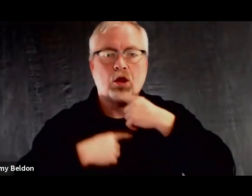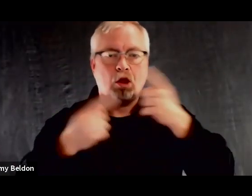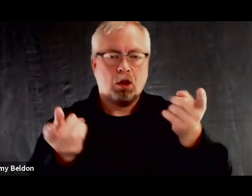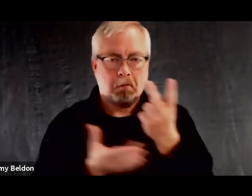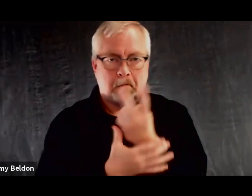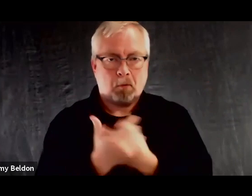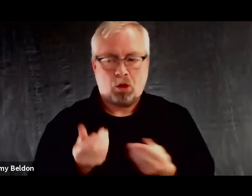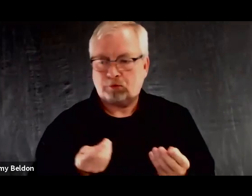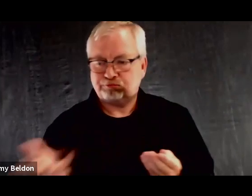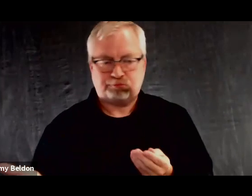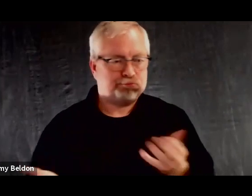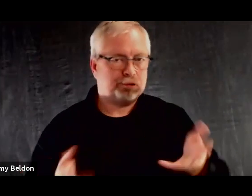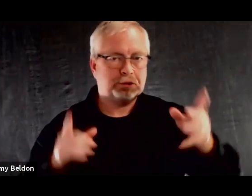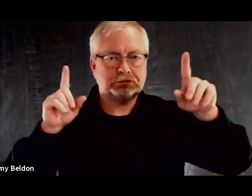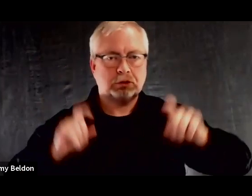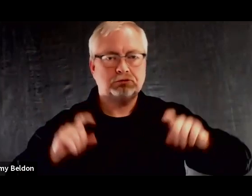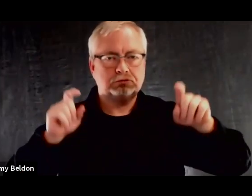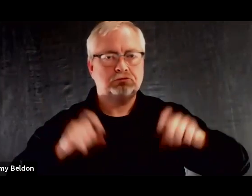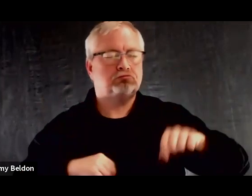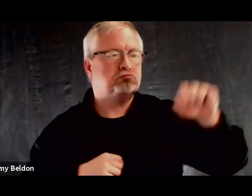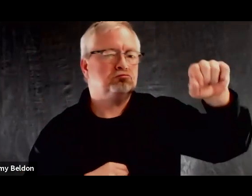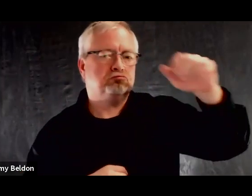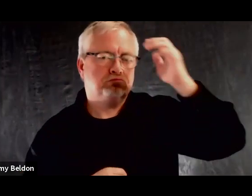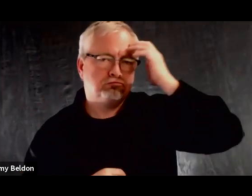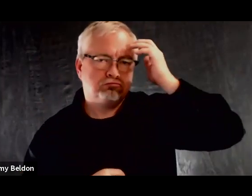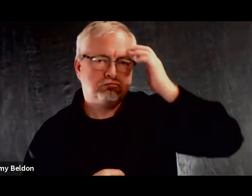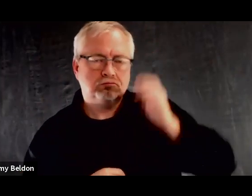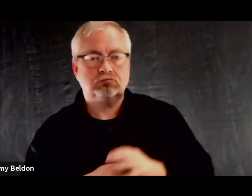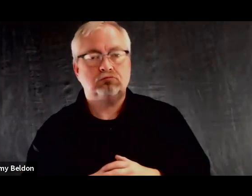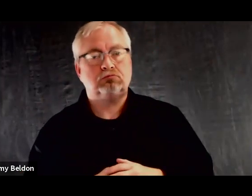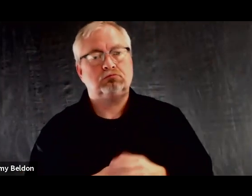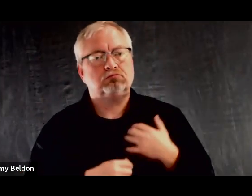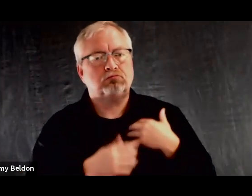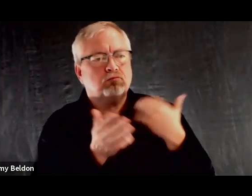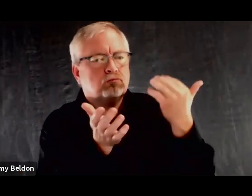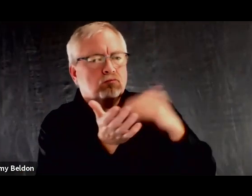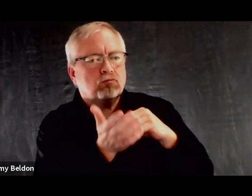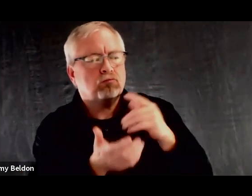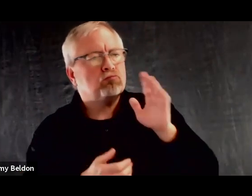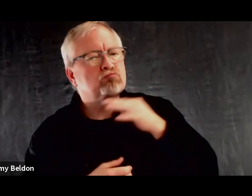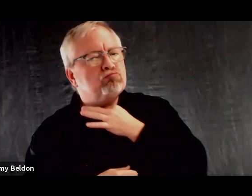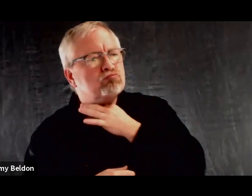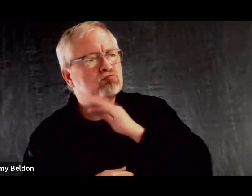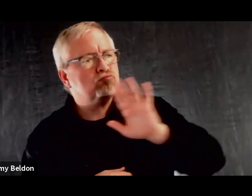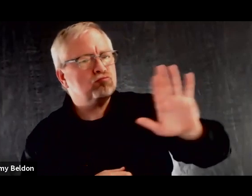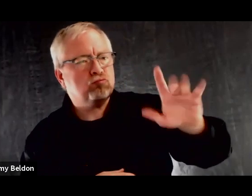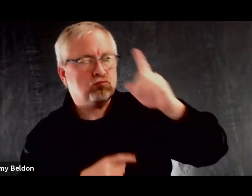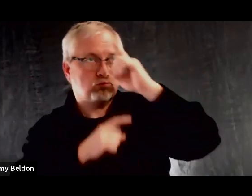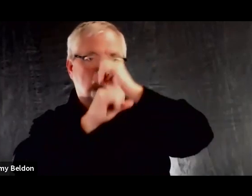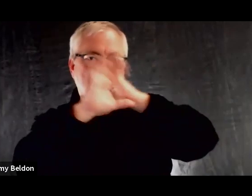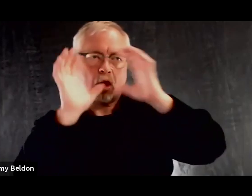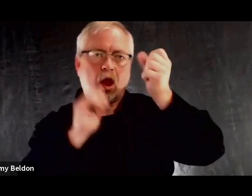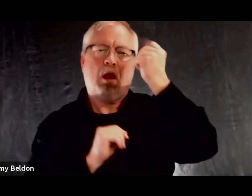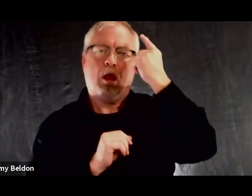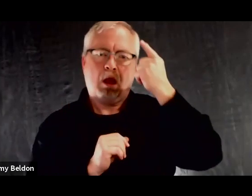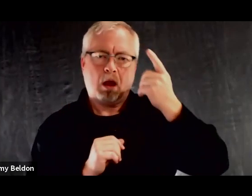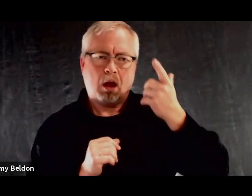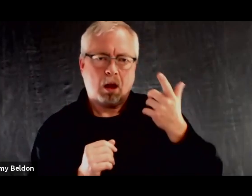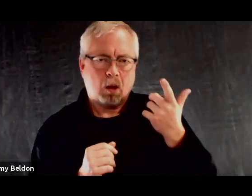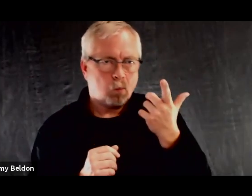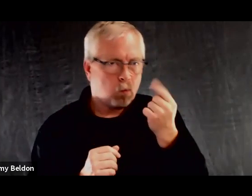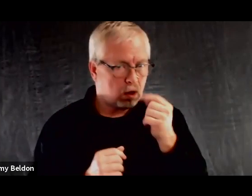things. What's your understanding then of how quickly we can expect these 10,000 tests a